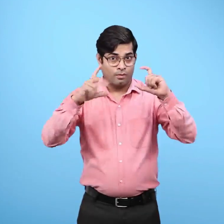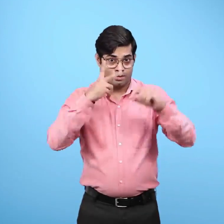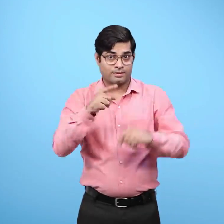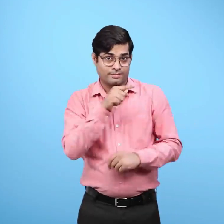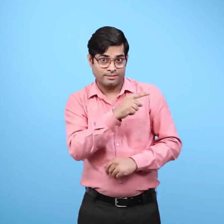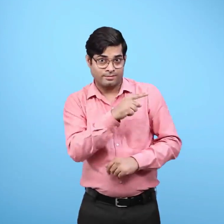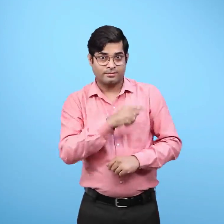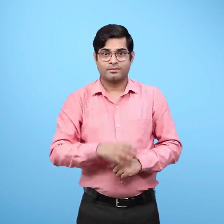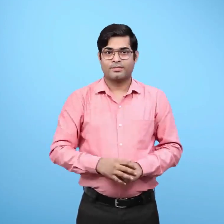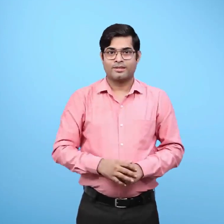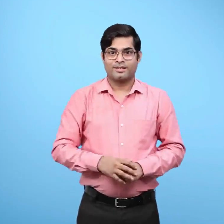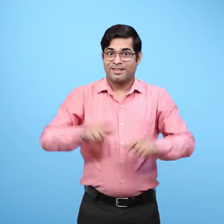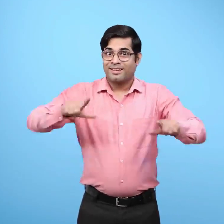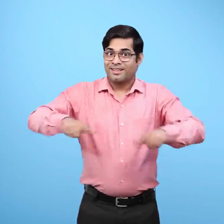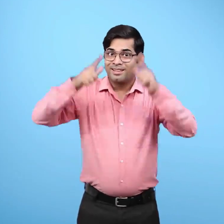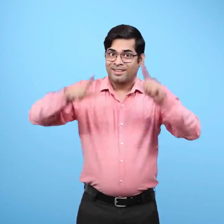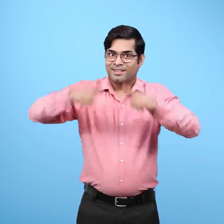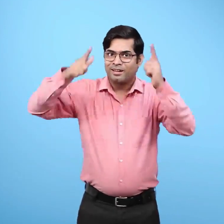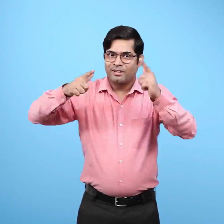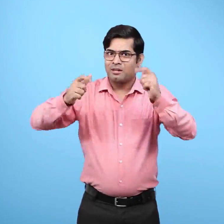Below this question we have a picture of a jungle.